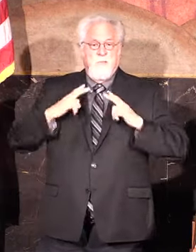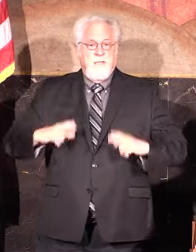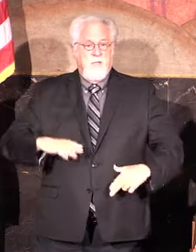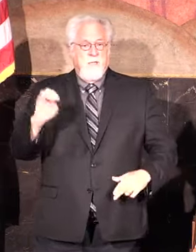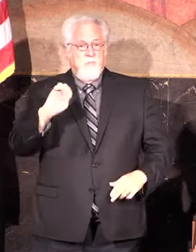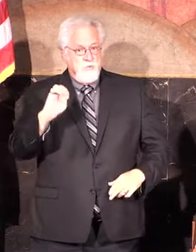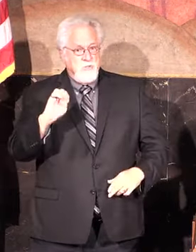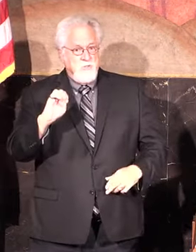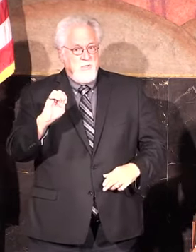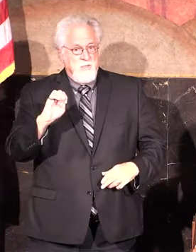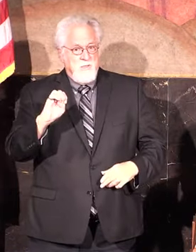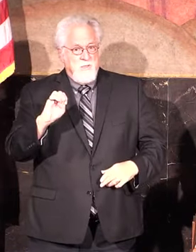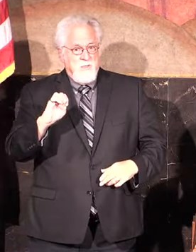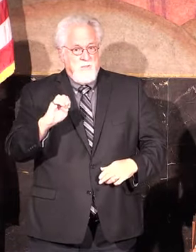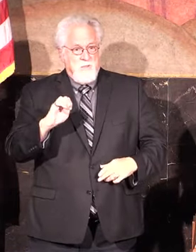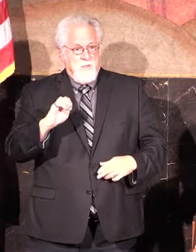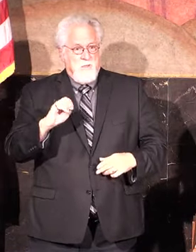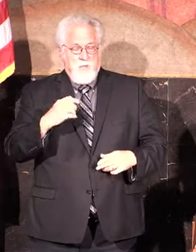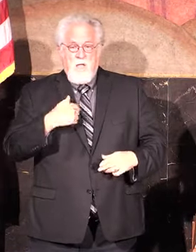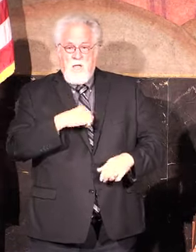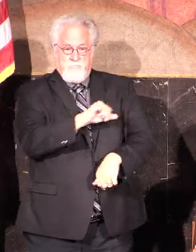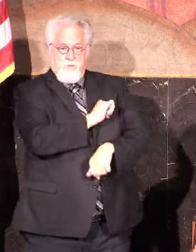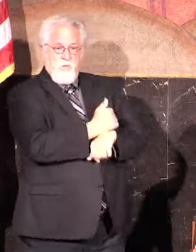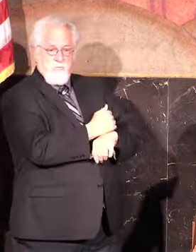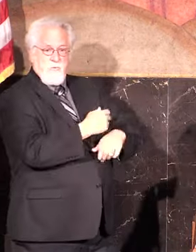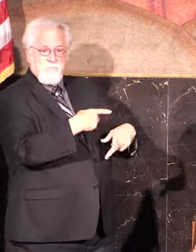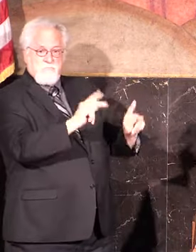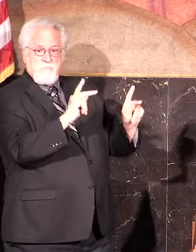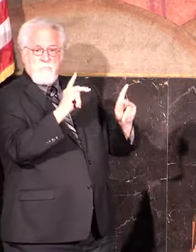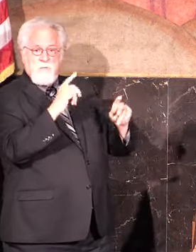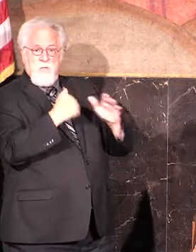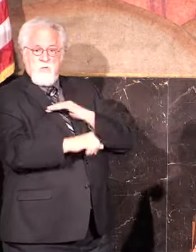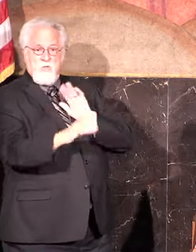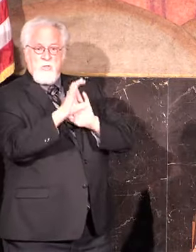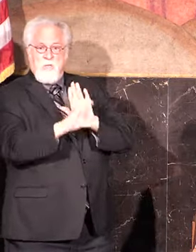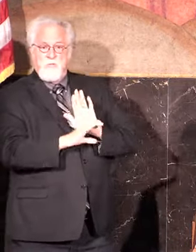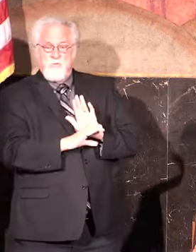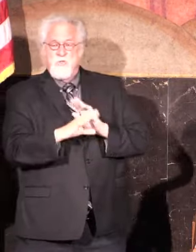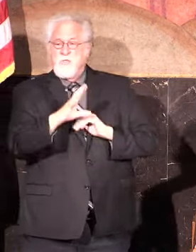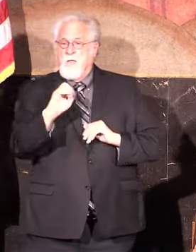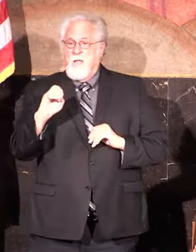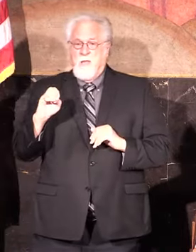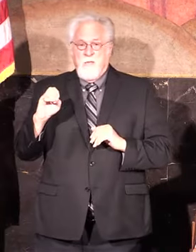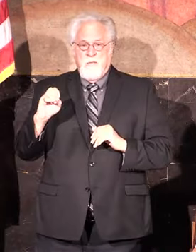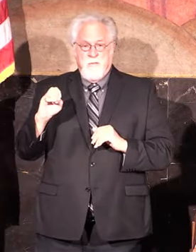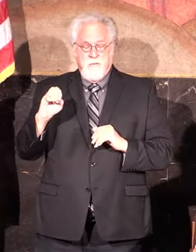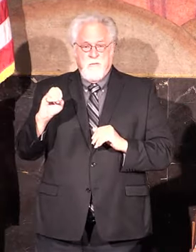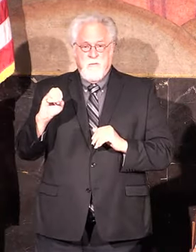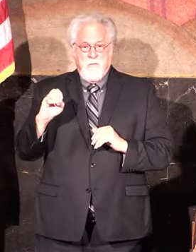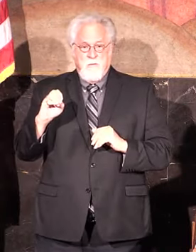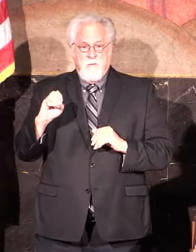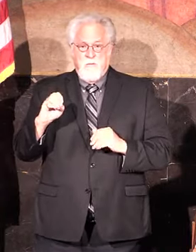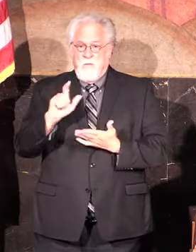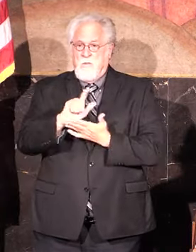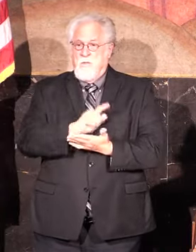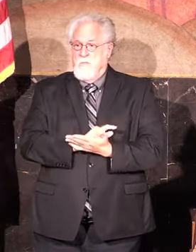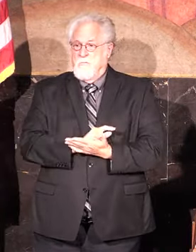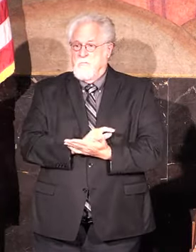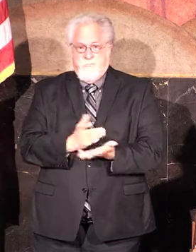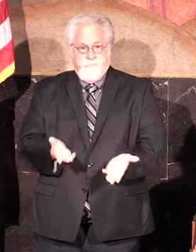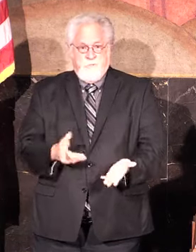as I'm authorized to do by the Constitution and by statutory law here